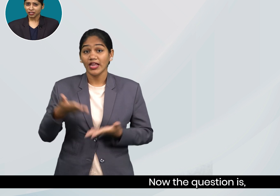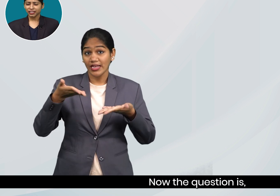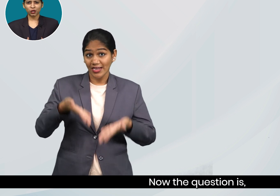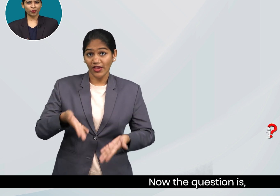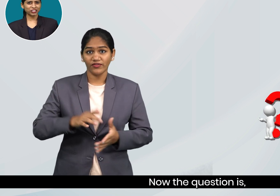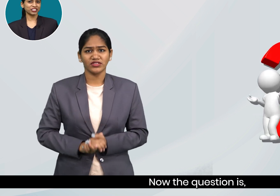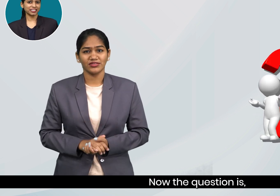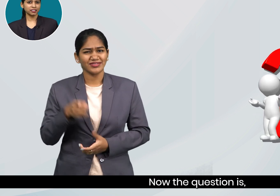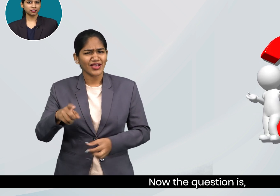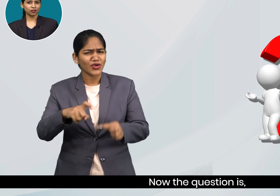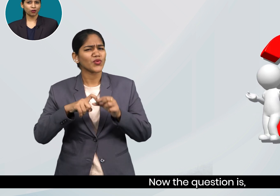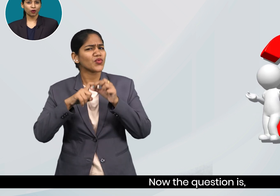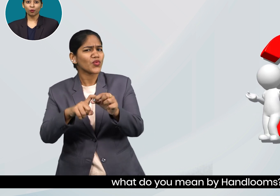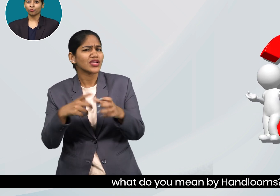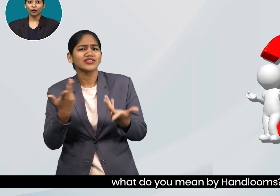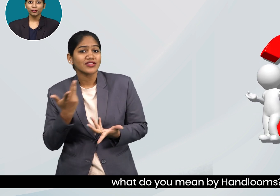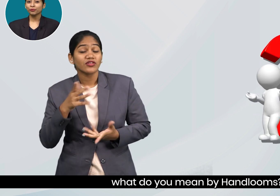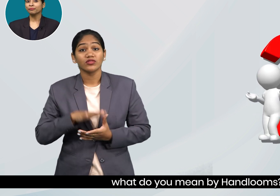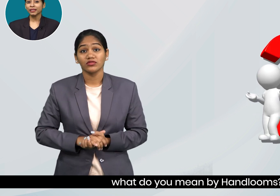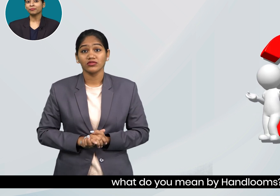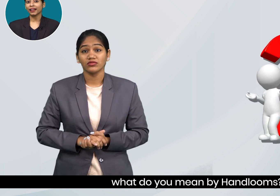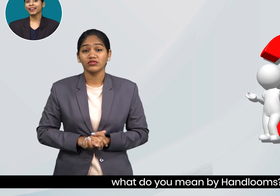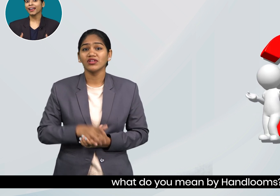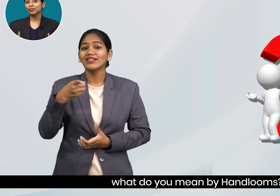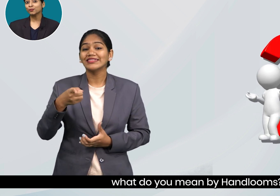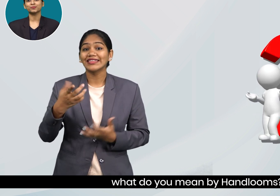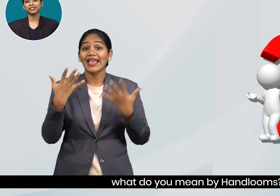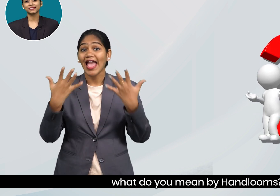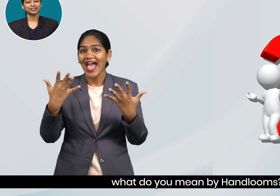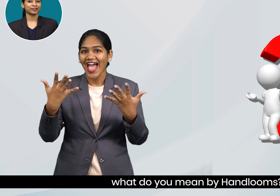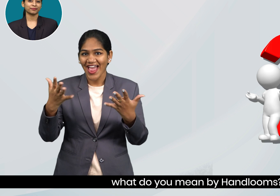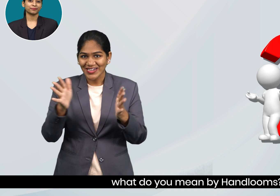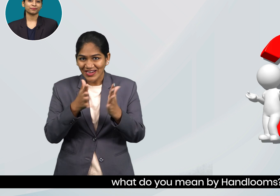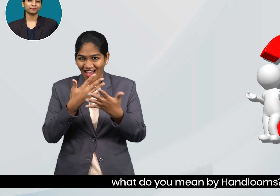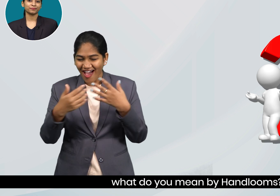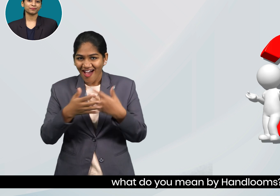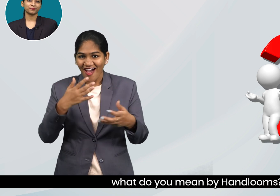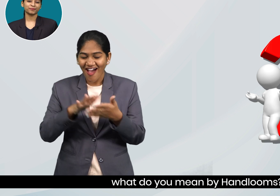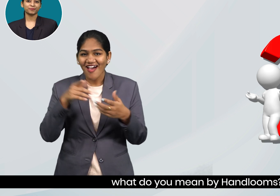Now, the question is, what do you mean by handlooms?